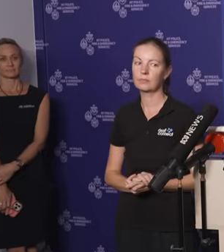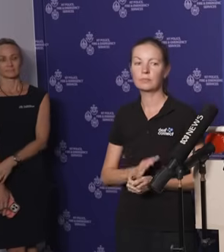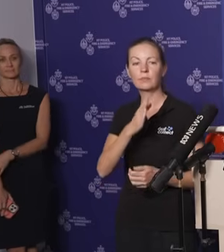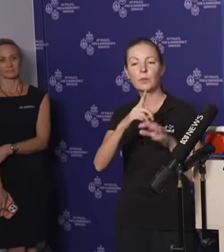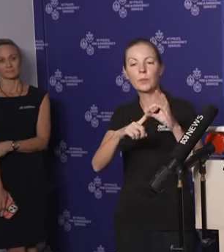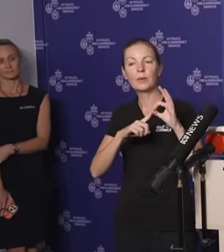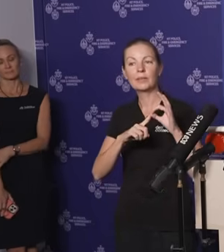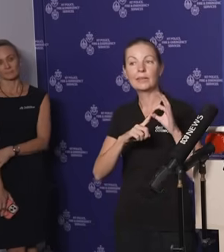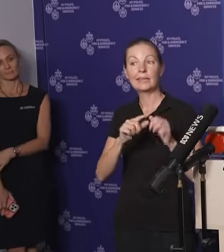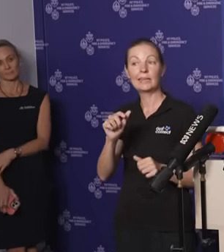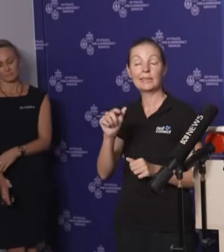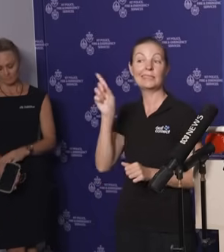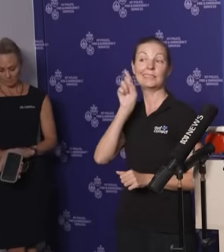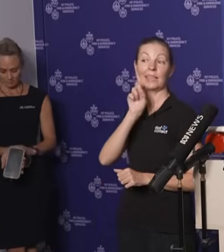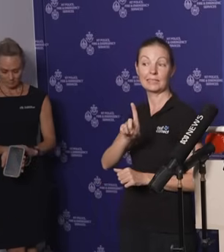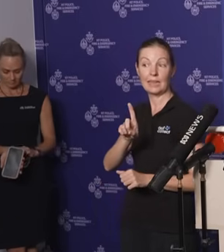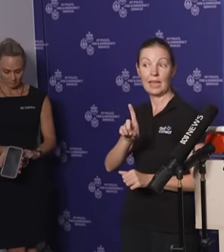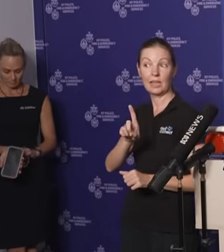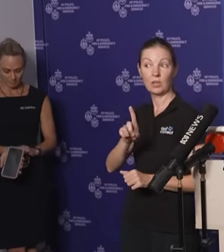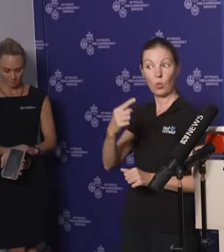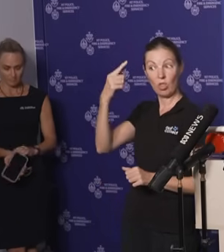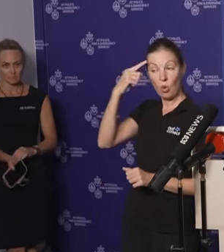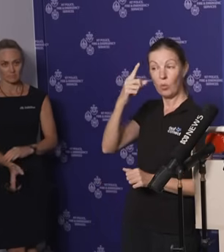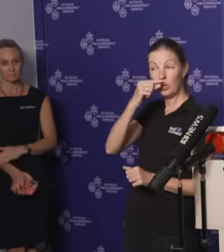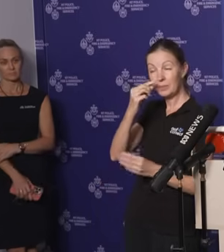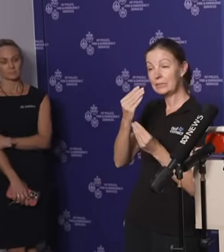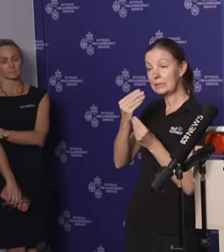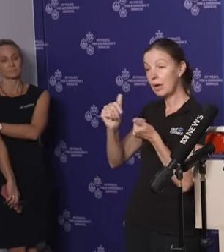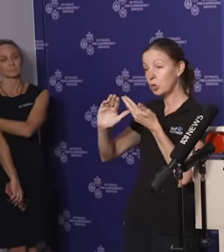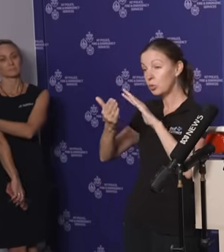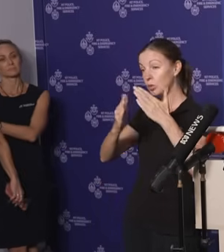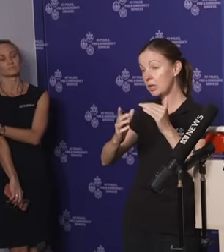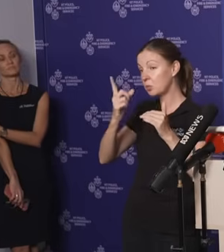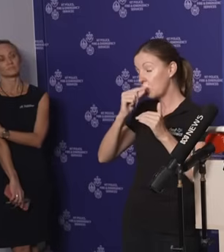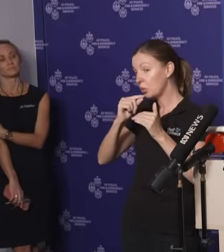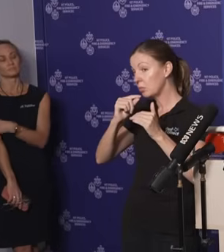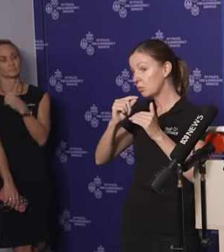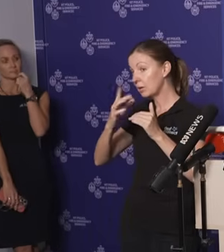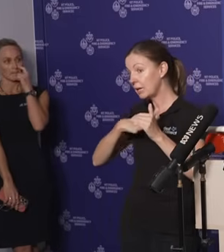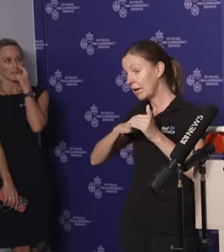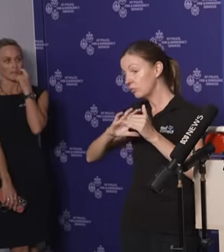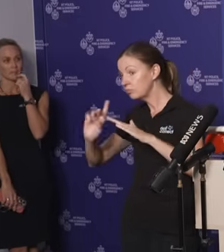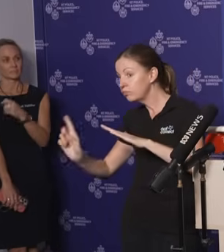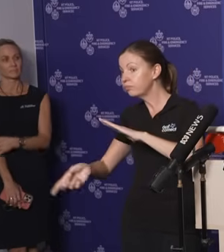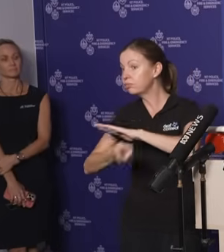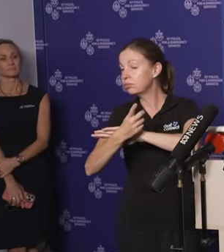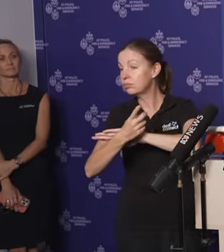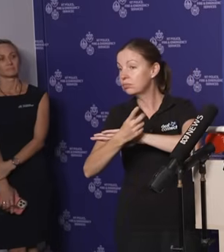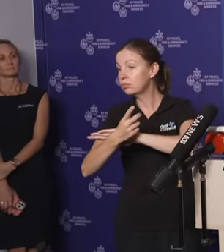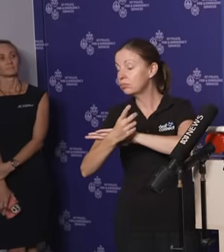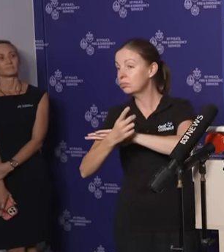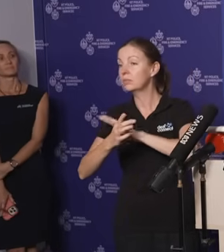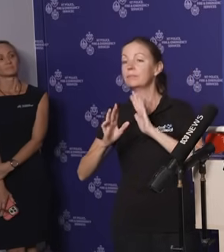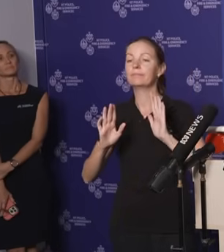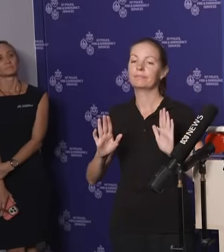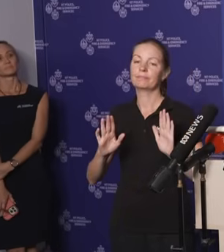Yesterday there was still a possibility that some communities could be evacuated. Is that potentially still on the cards or not? At this stage, there are no